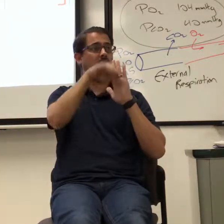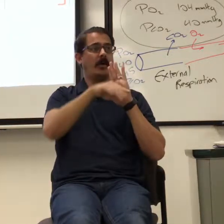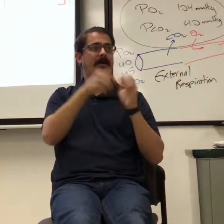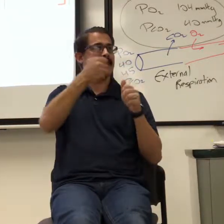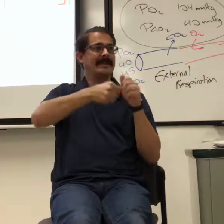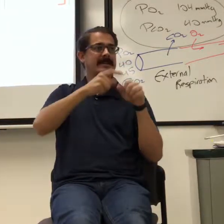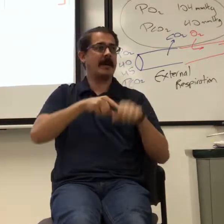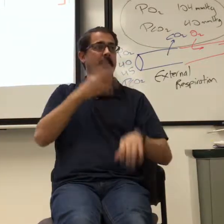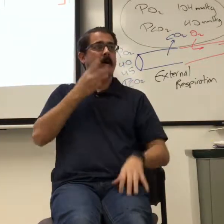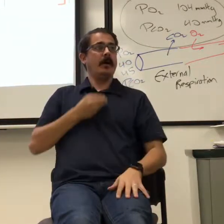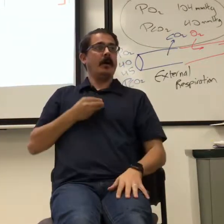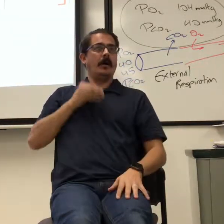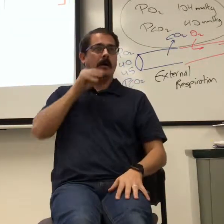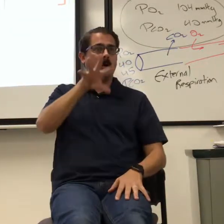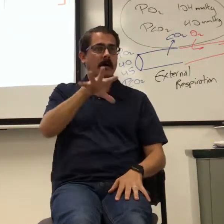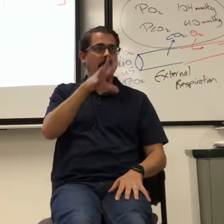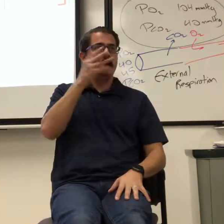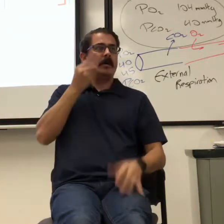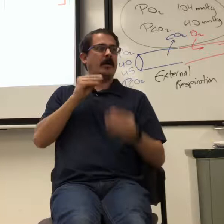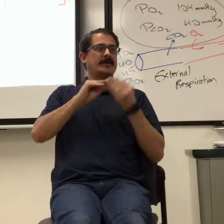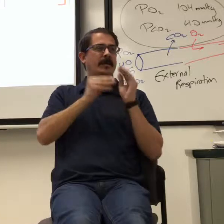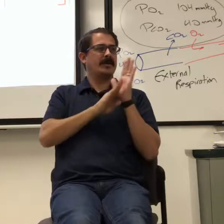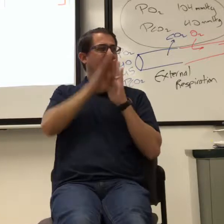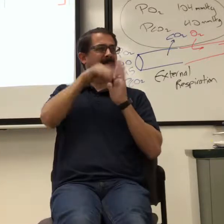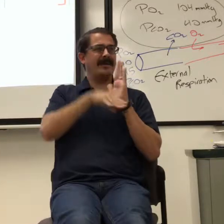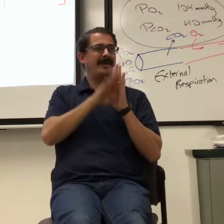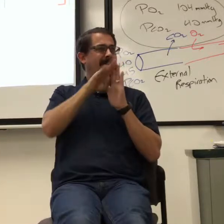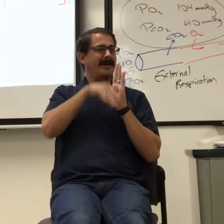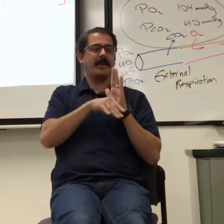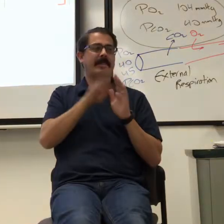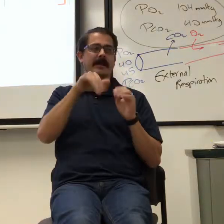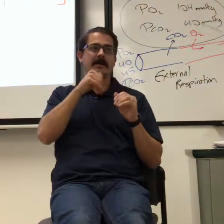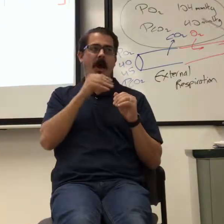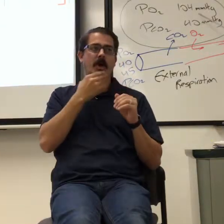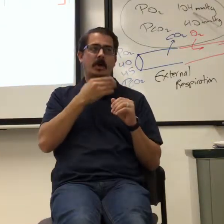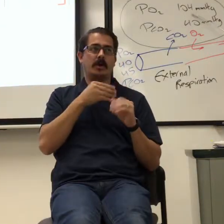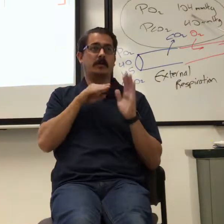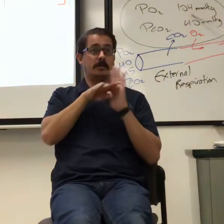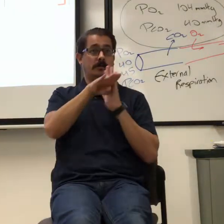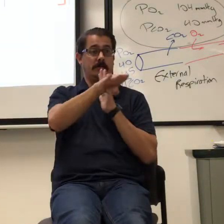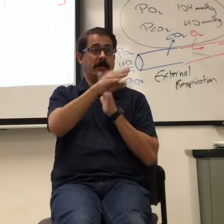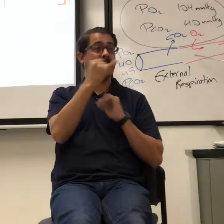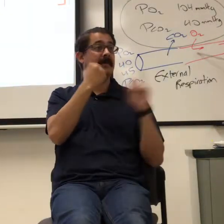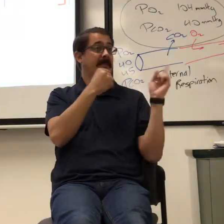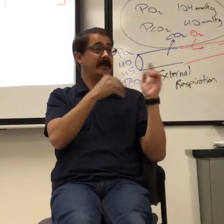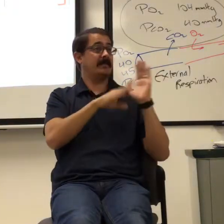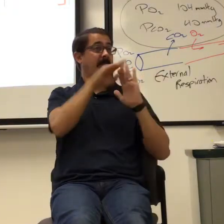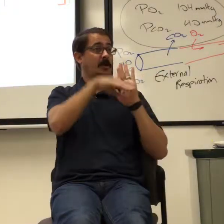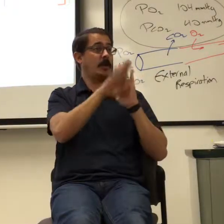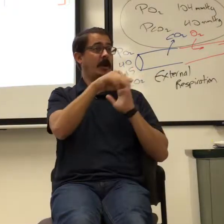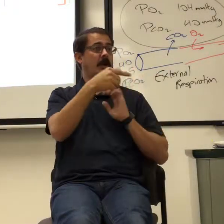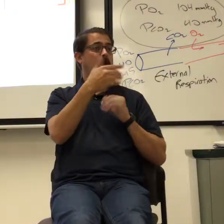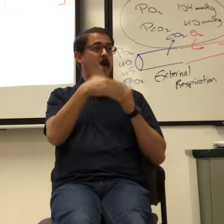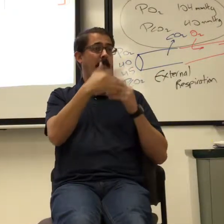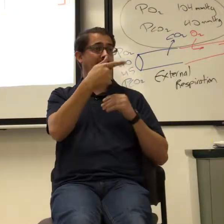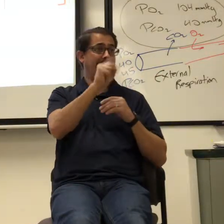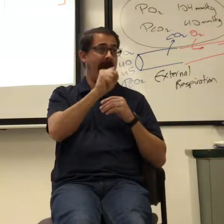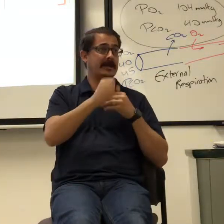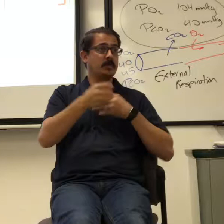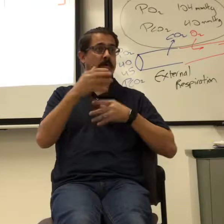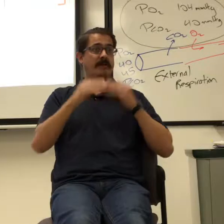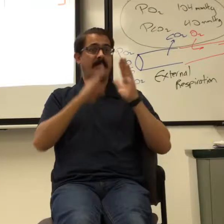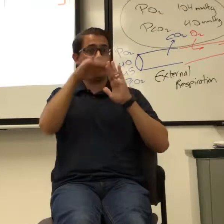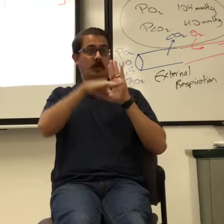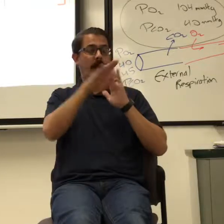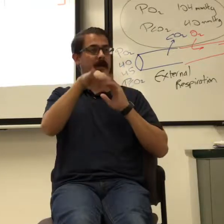take a breath in, every time you take a breath out. That would not be good. If these fluctuated, your blood gases would fluctuate, and that's not good